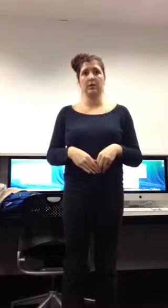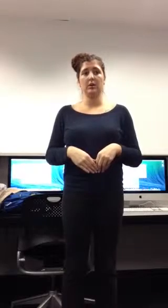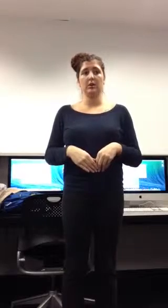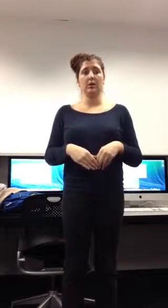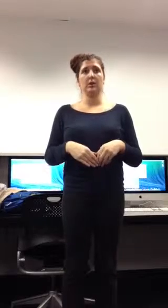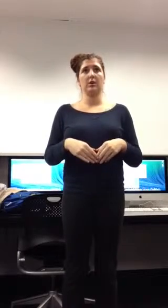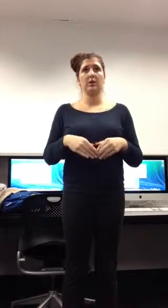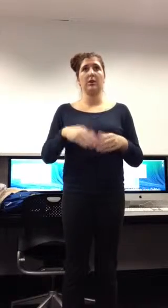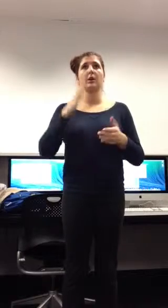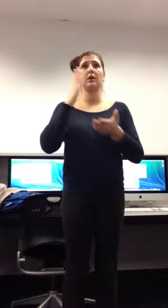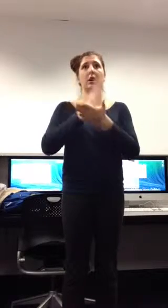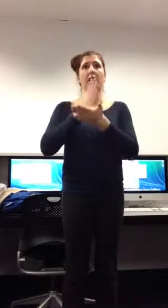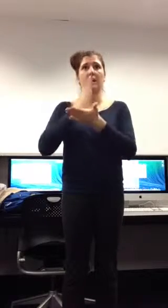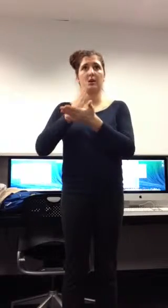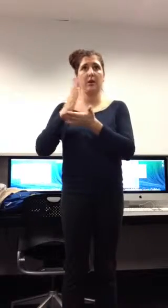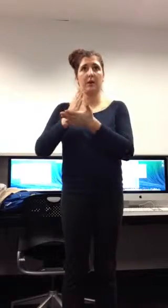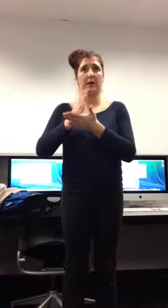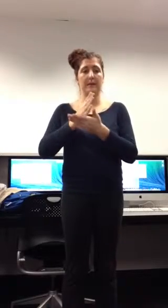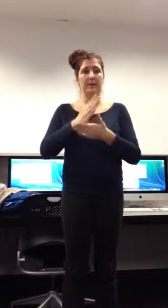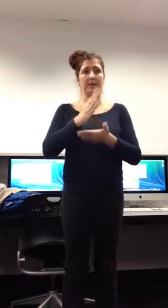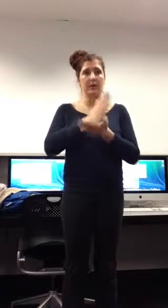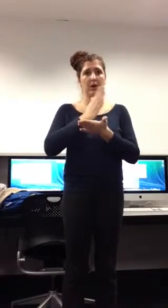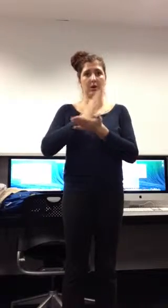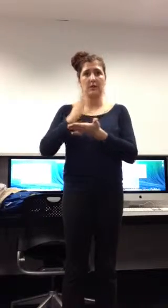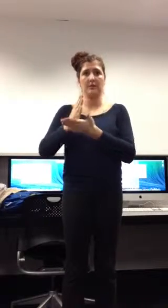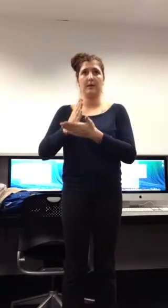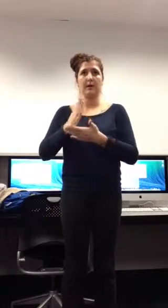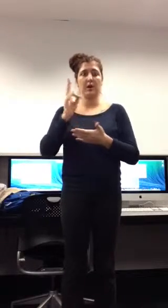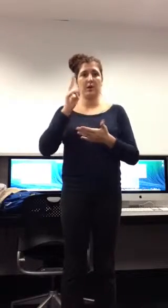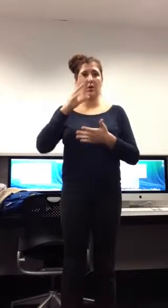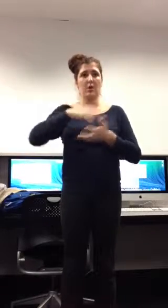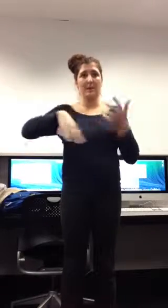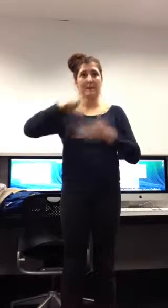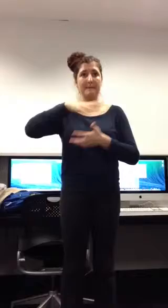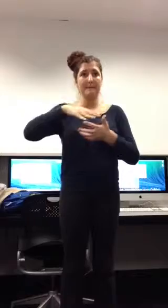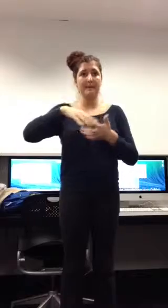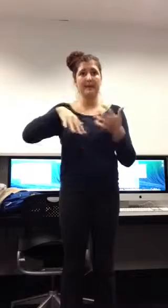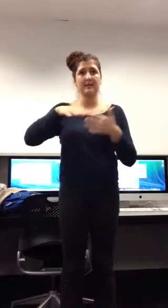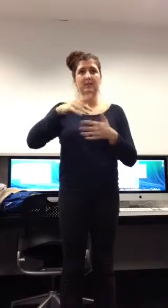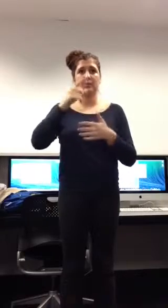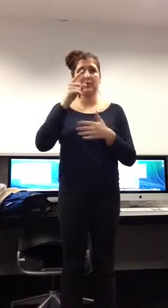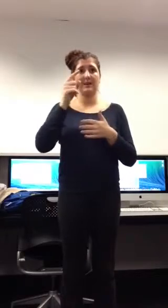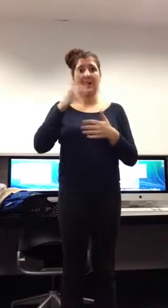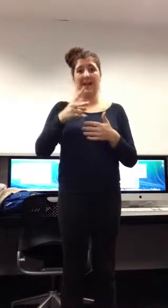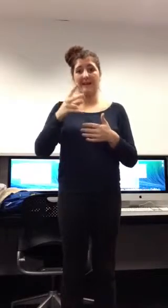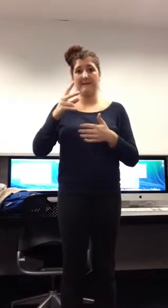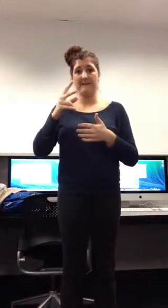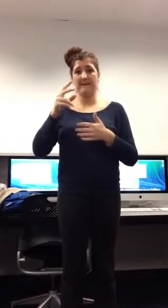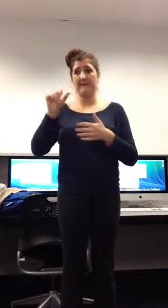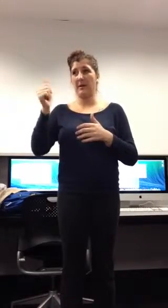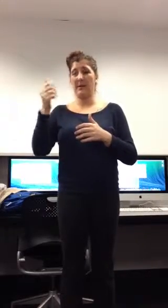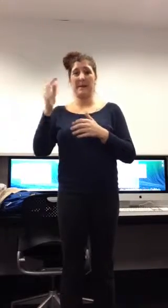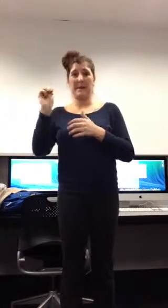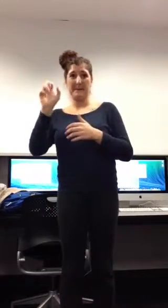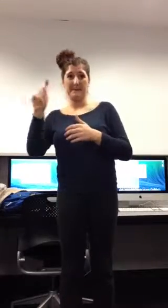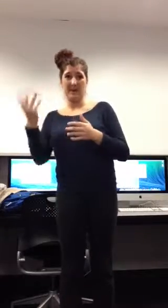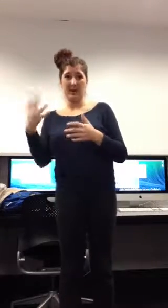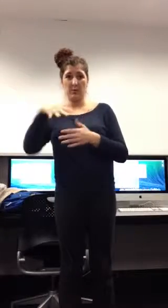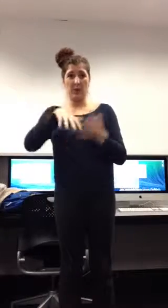2,000 revolutions a minute flyers and mixed with half a ton of other meat. No odor